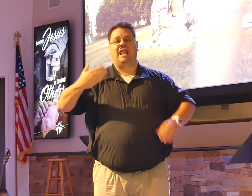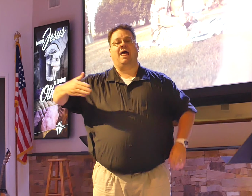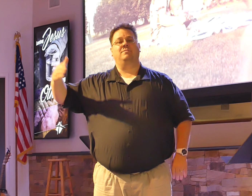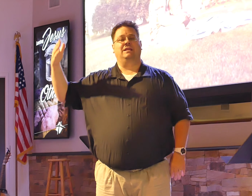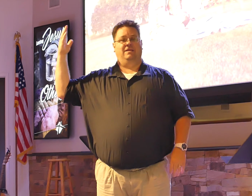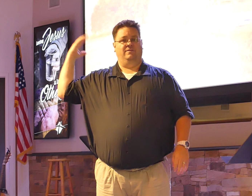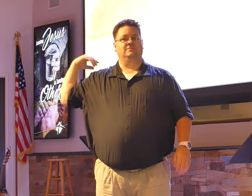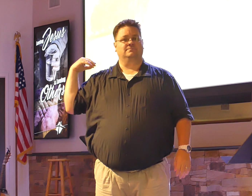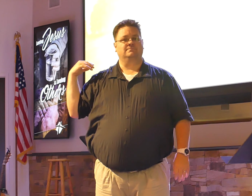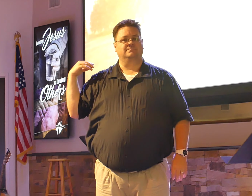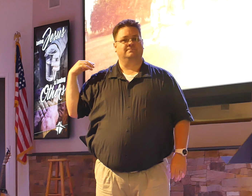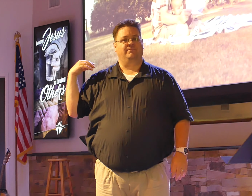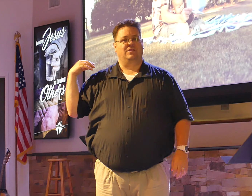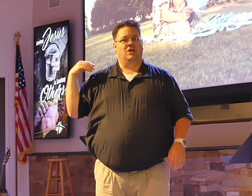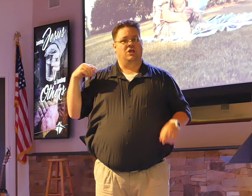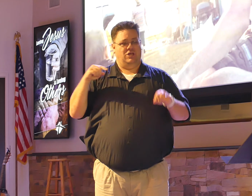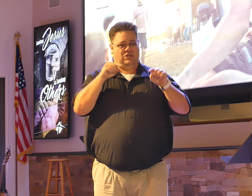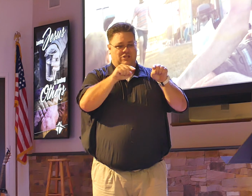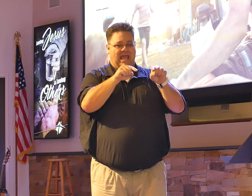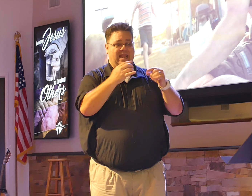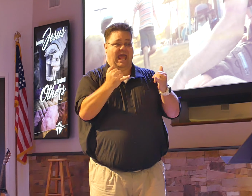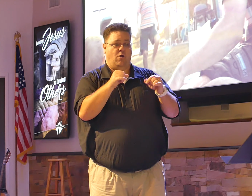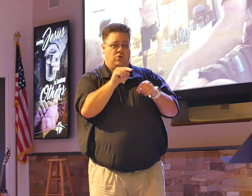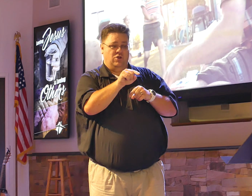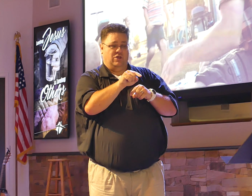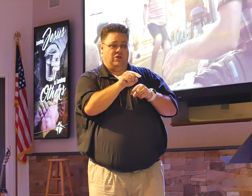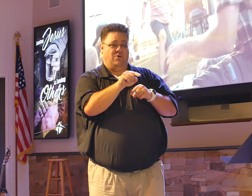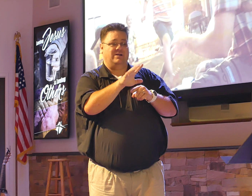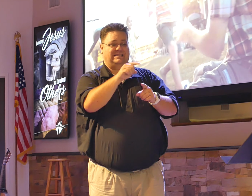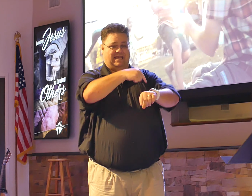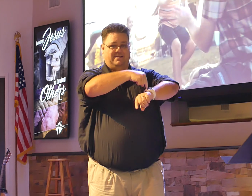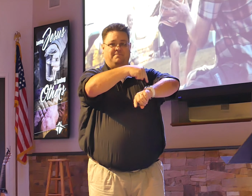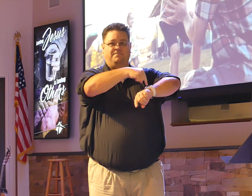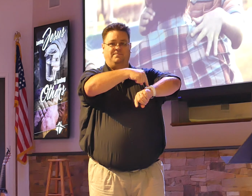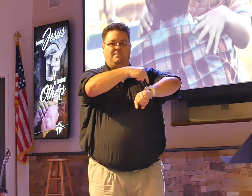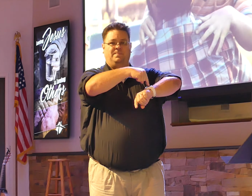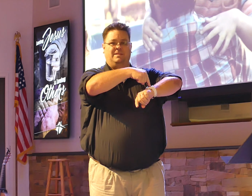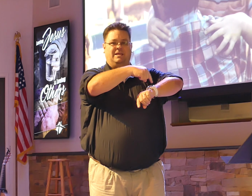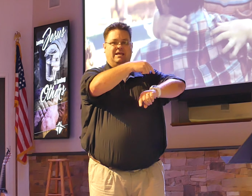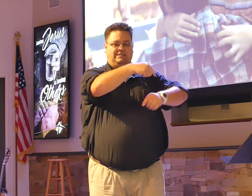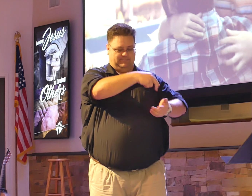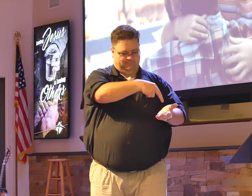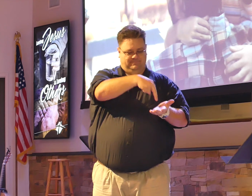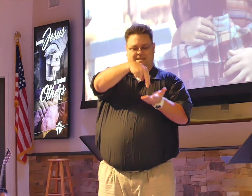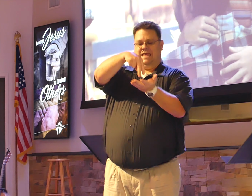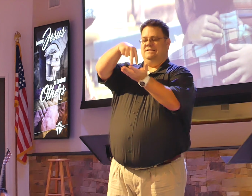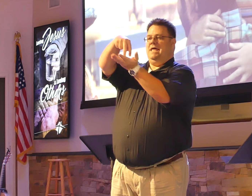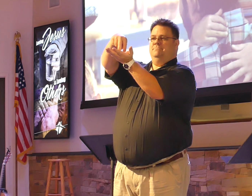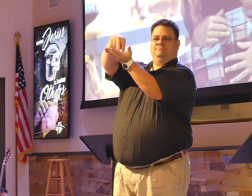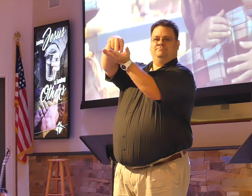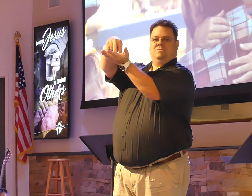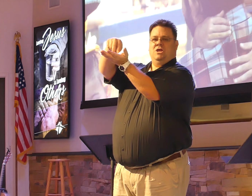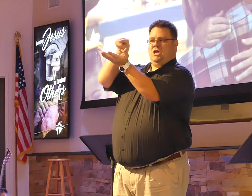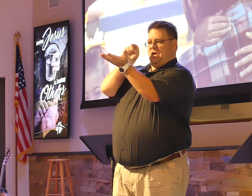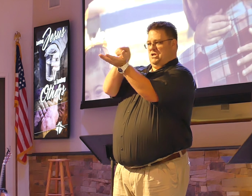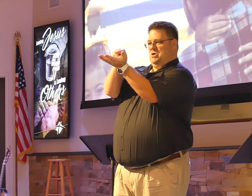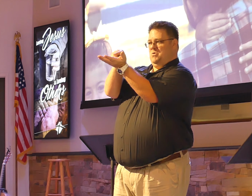And now, it's your moment. It's your chance to leave a legacy of loving